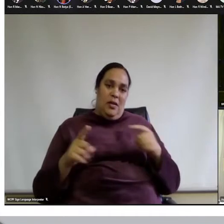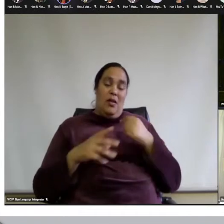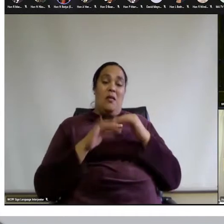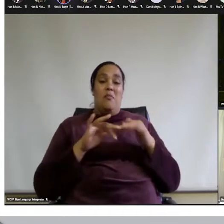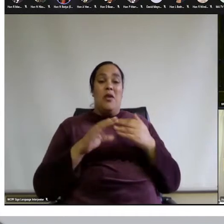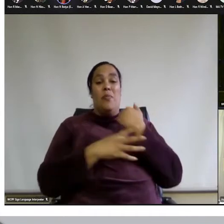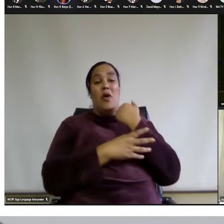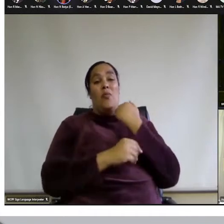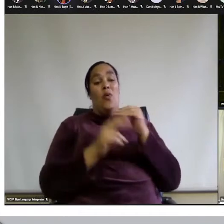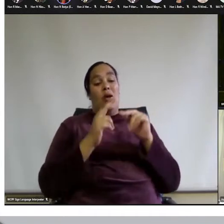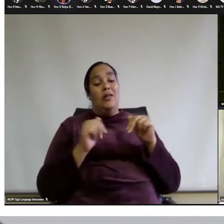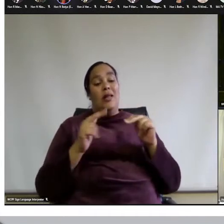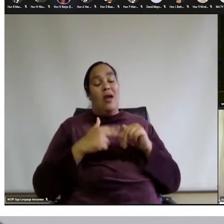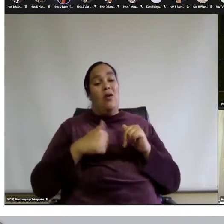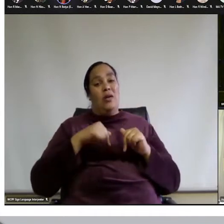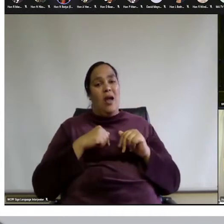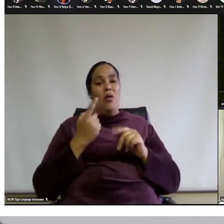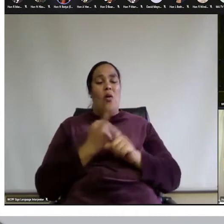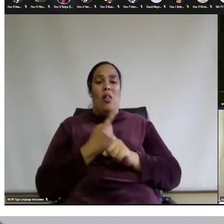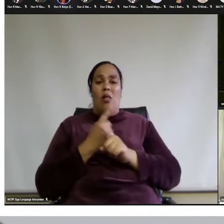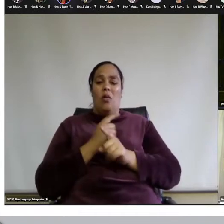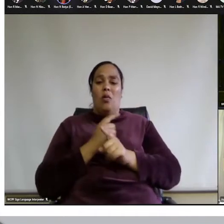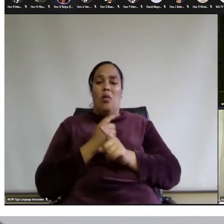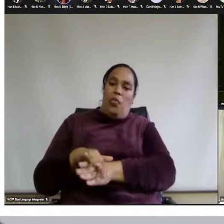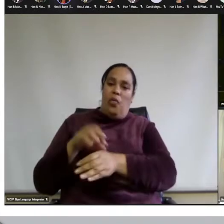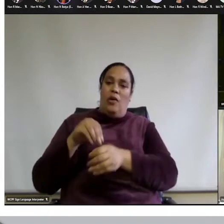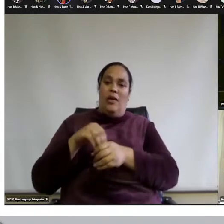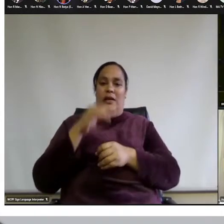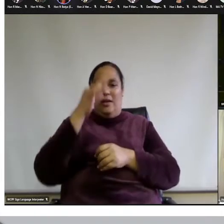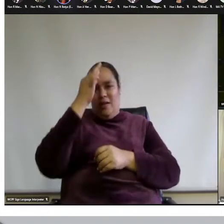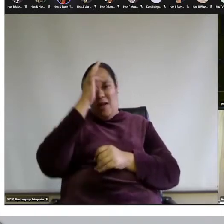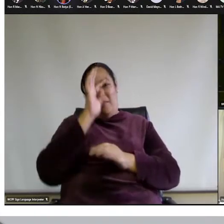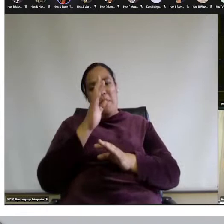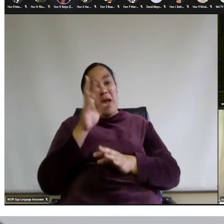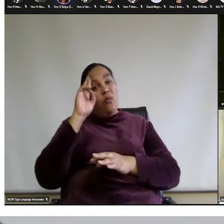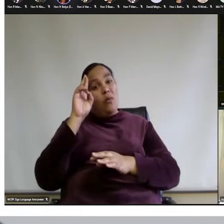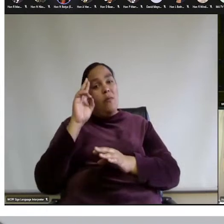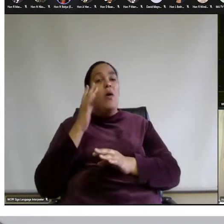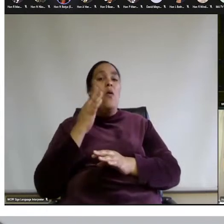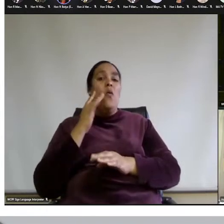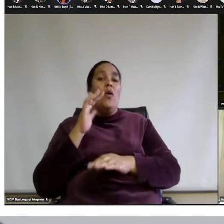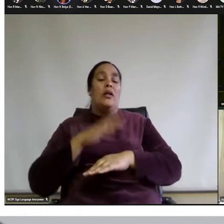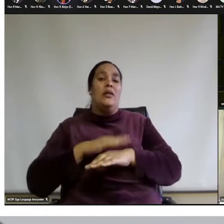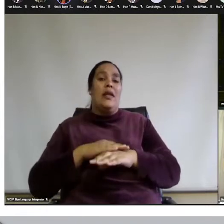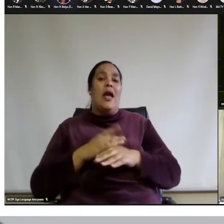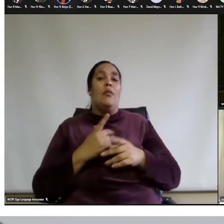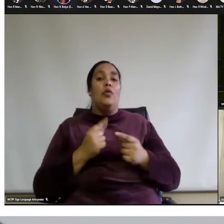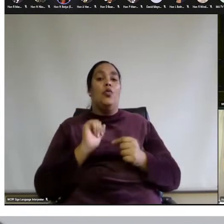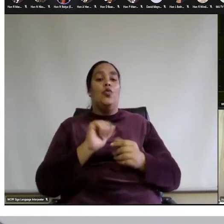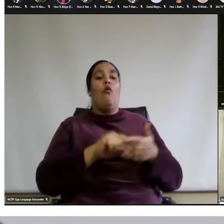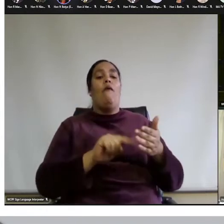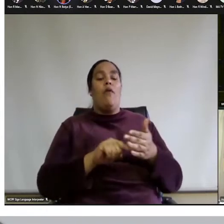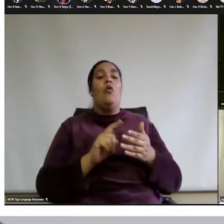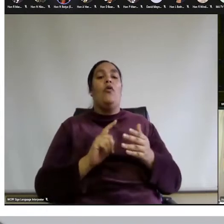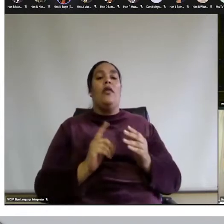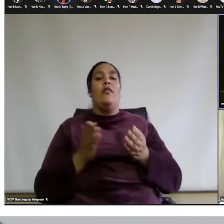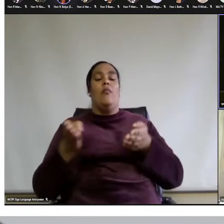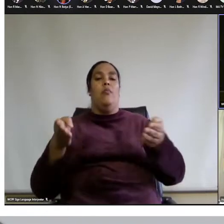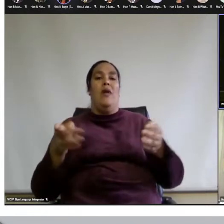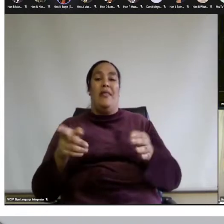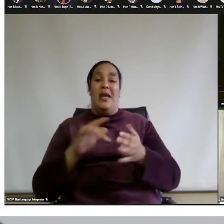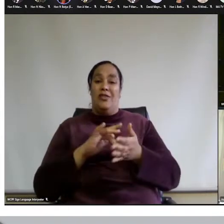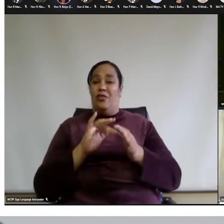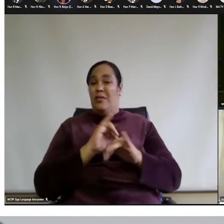our townships remain neglected by those in government and are only remembered when it's time to cast their votes. This situation is so bad